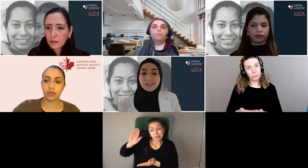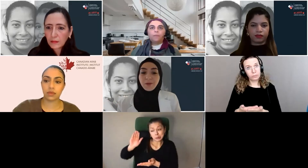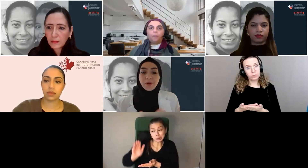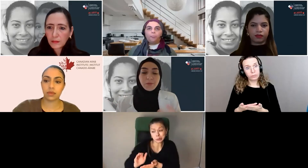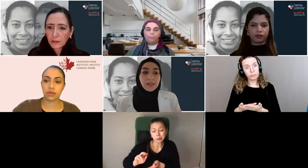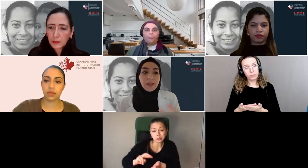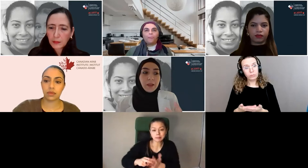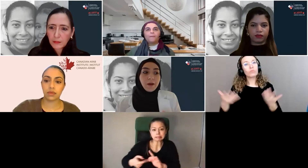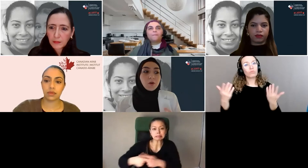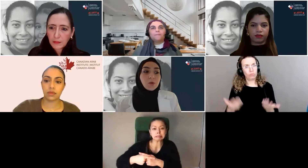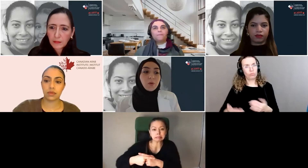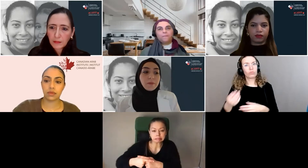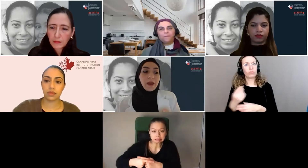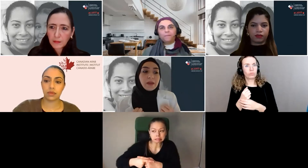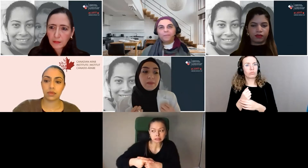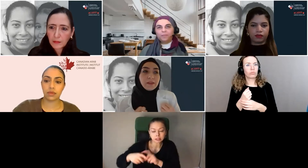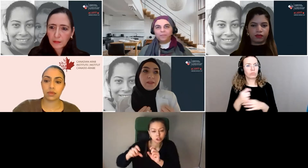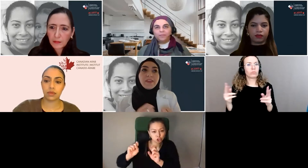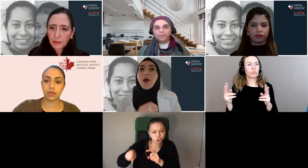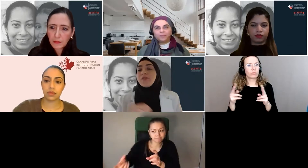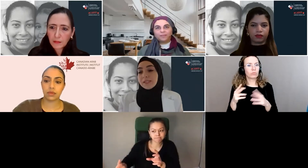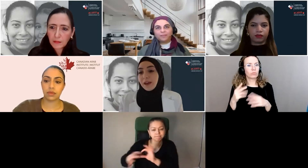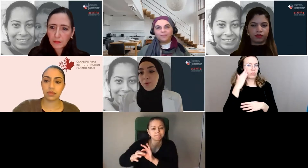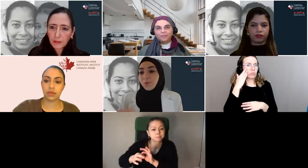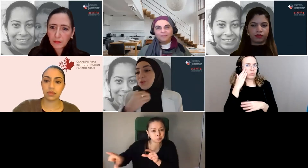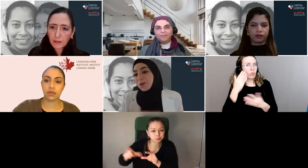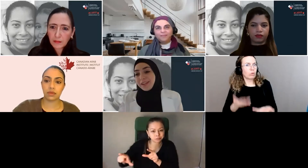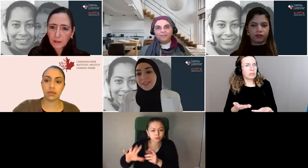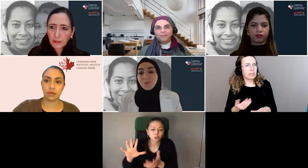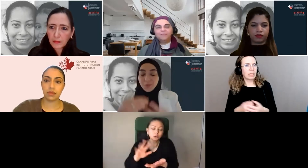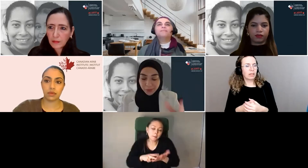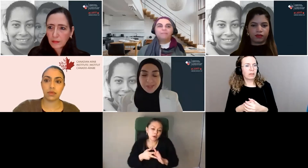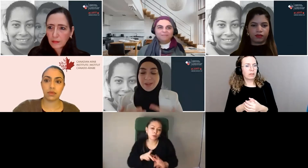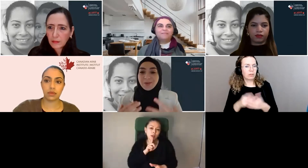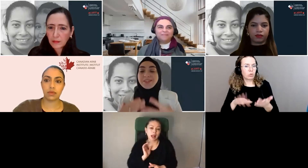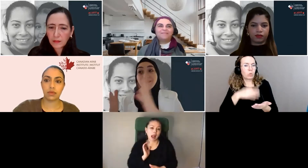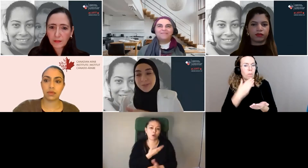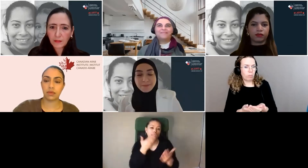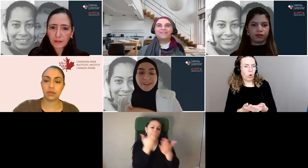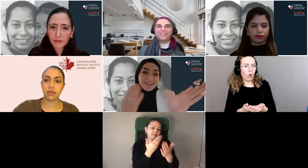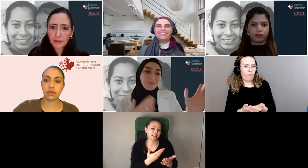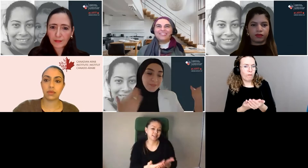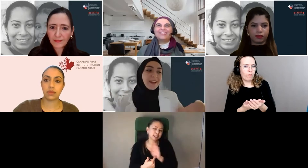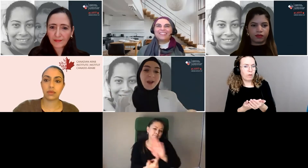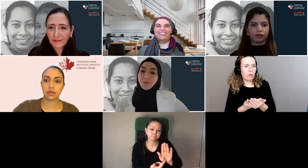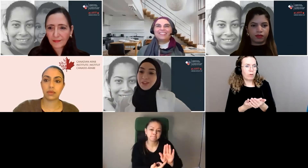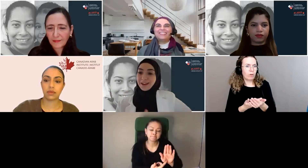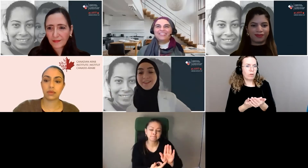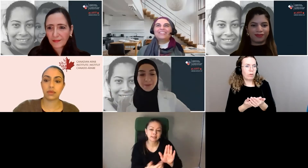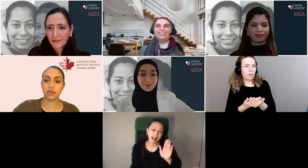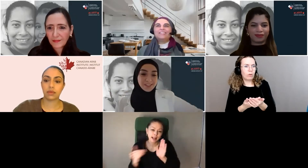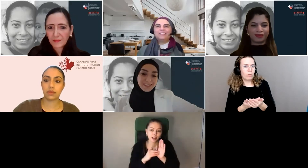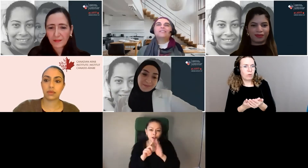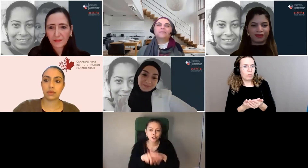was one of the the evidence that pushed our need to move forward, was starting with Arabic and hopefully